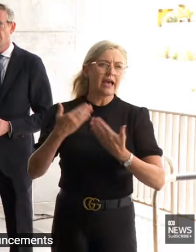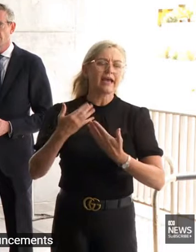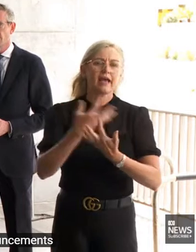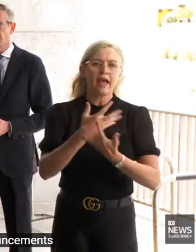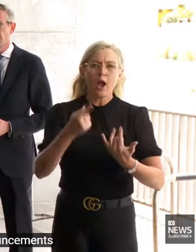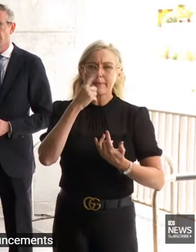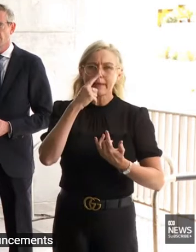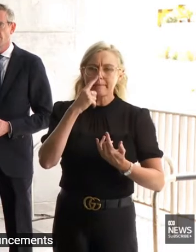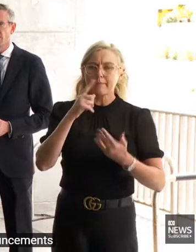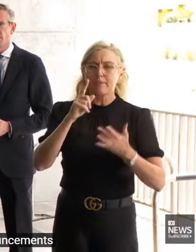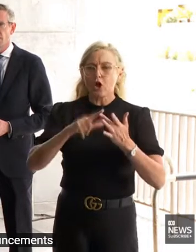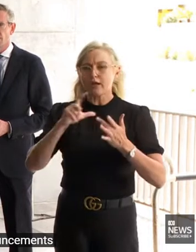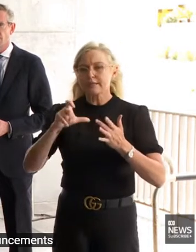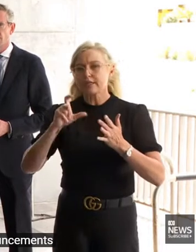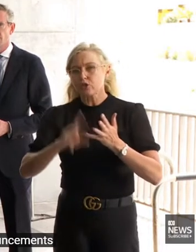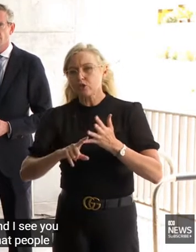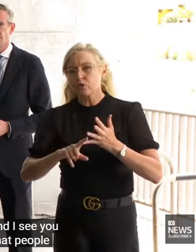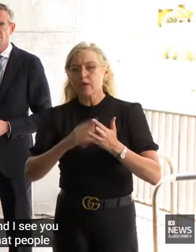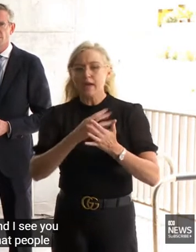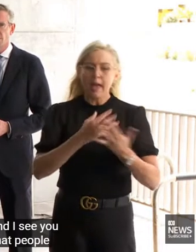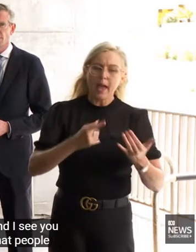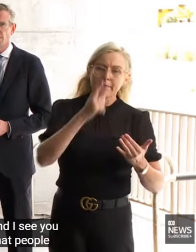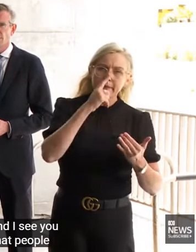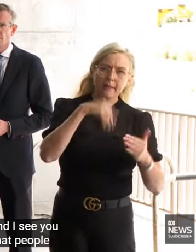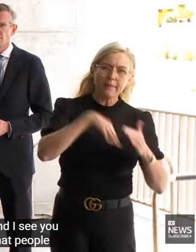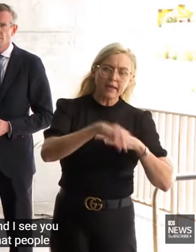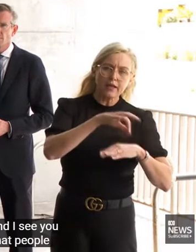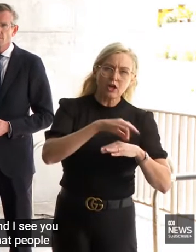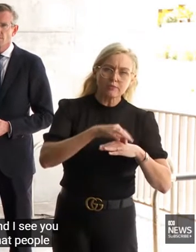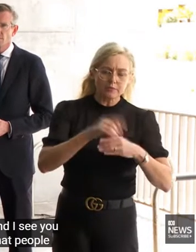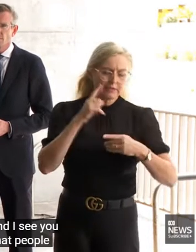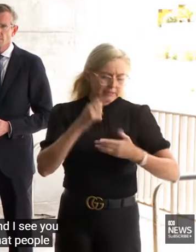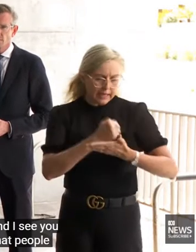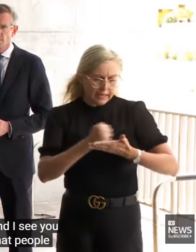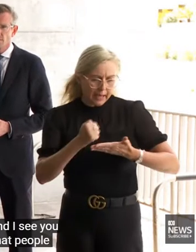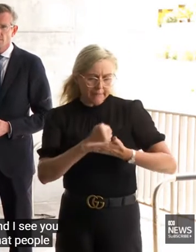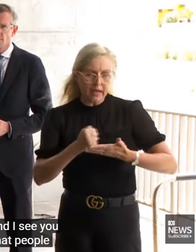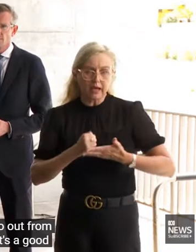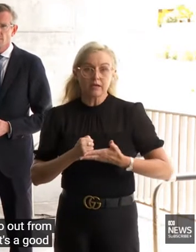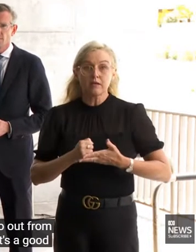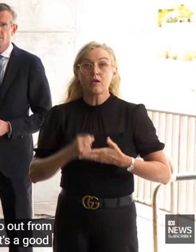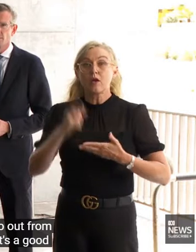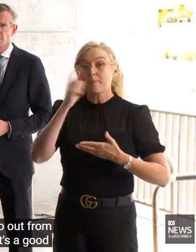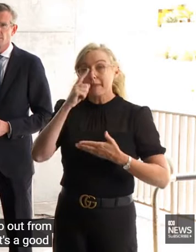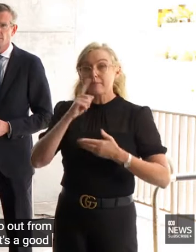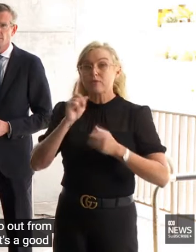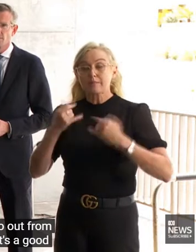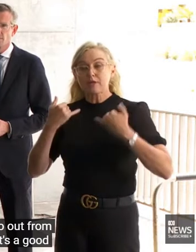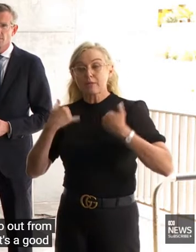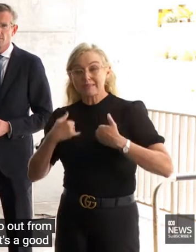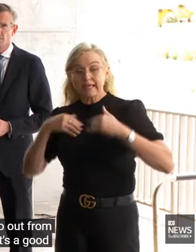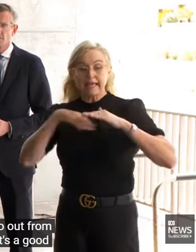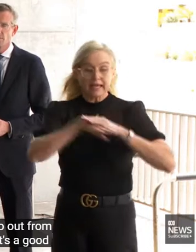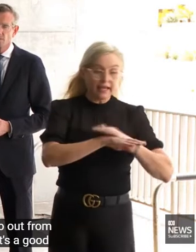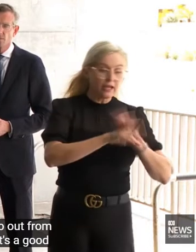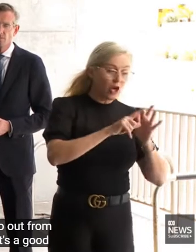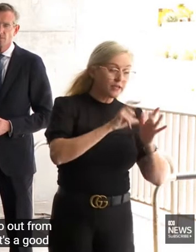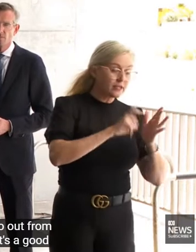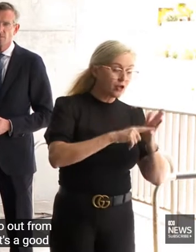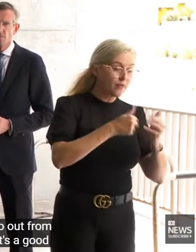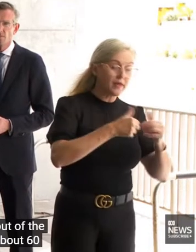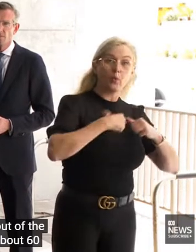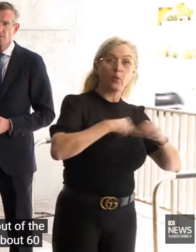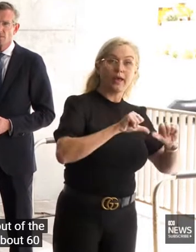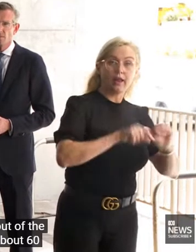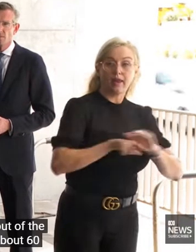that people come in and people go out from the ICU. Obviously that's a good thing when they go out of the ICU. But we've had about 60